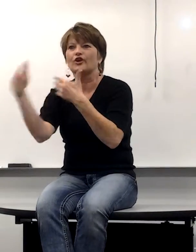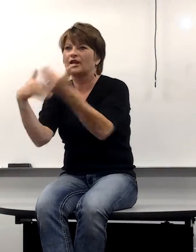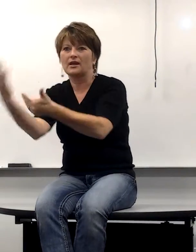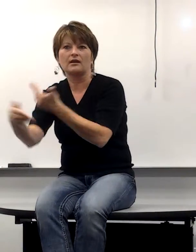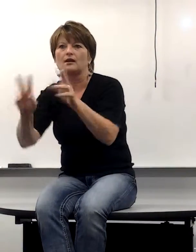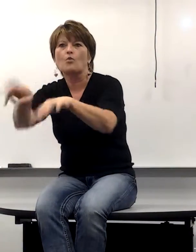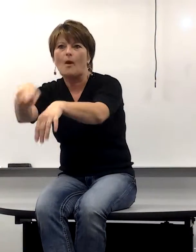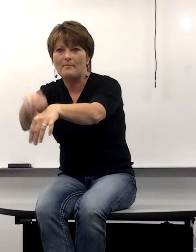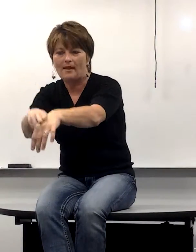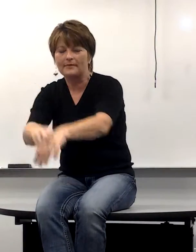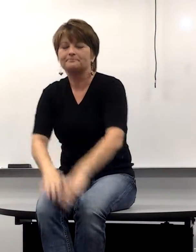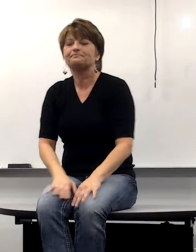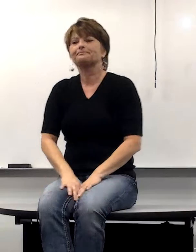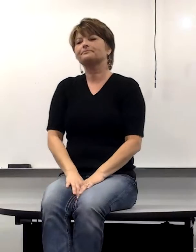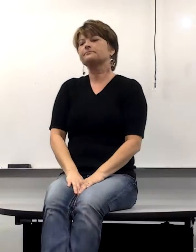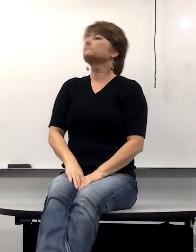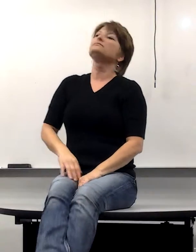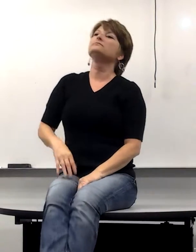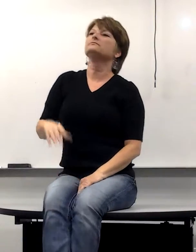about my story.